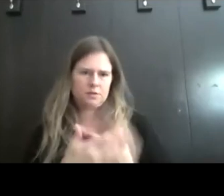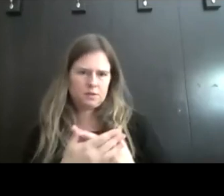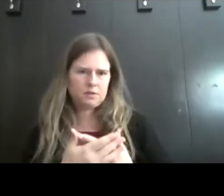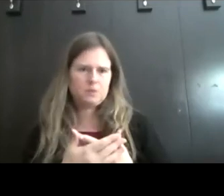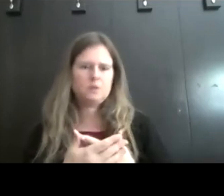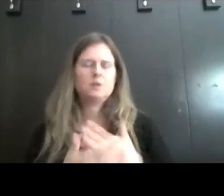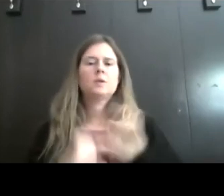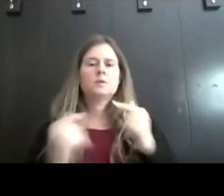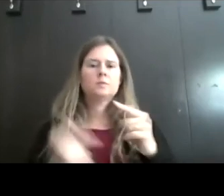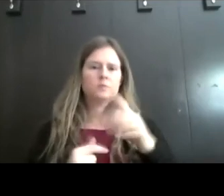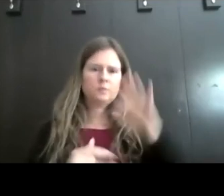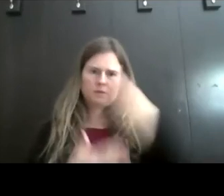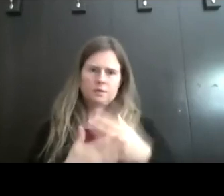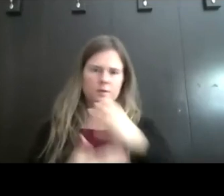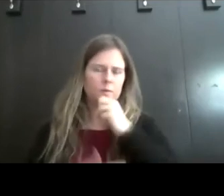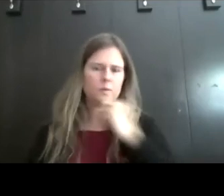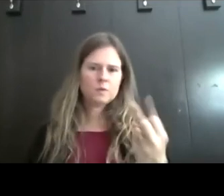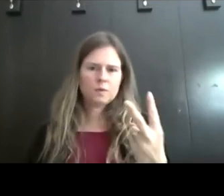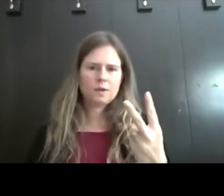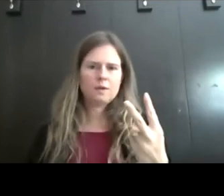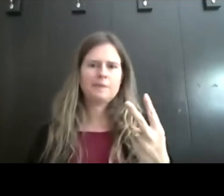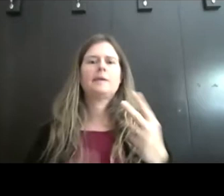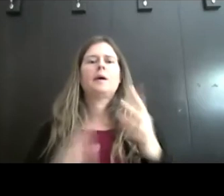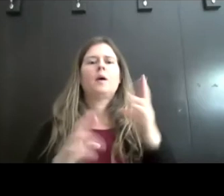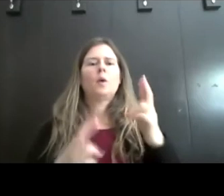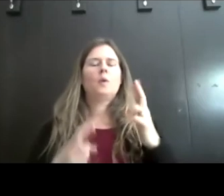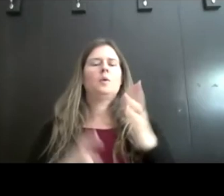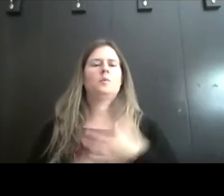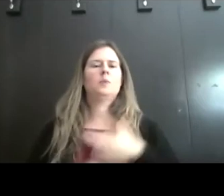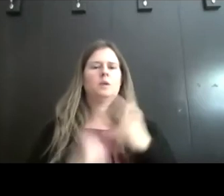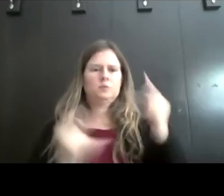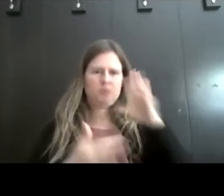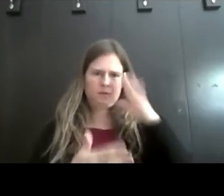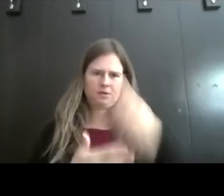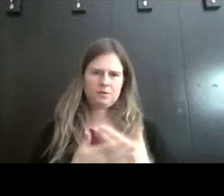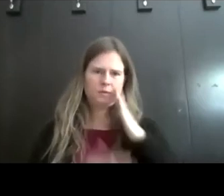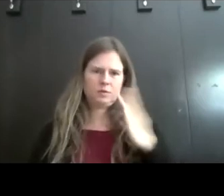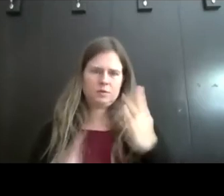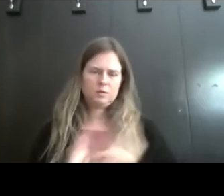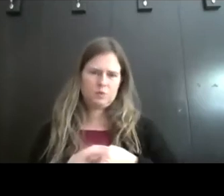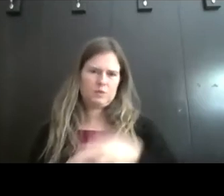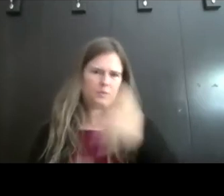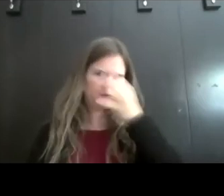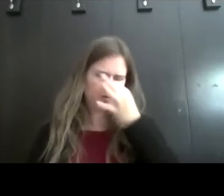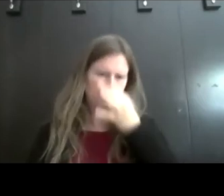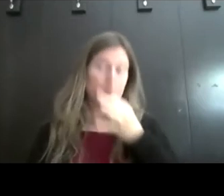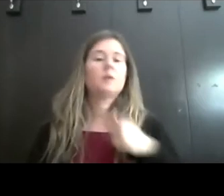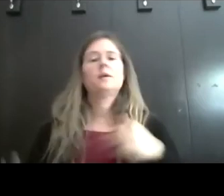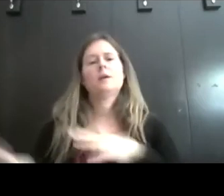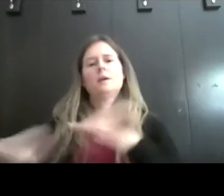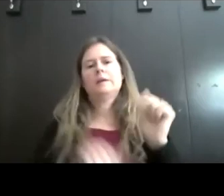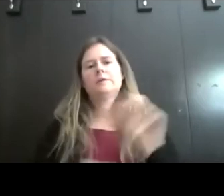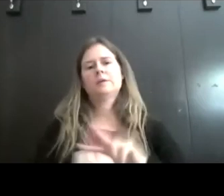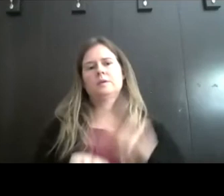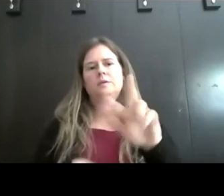is 12. I hope to paddle long enough to get my grandson in and paddle with him. So we left at 3:45. That's about 3 o'clock